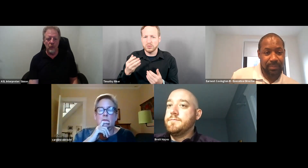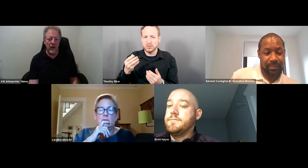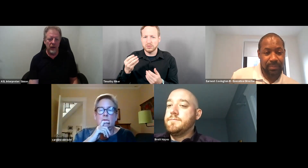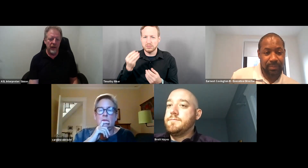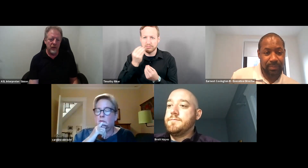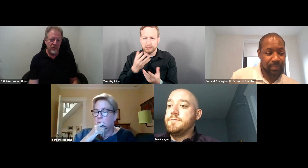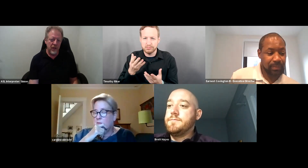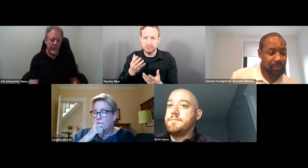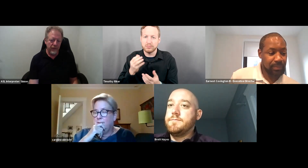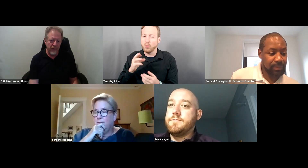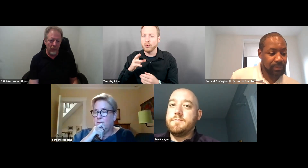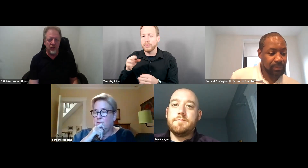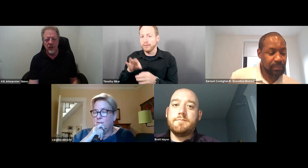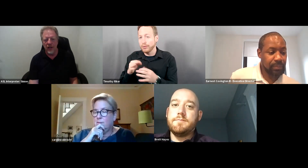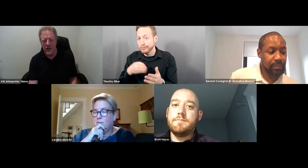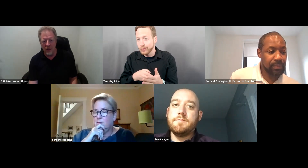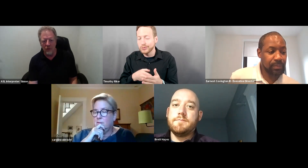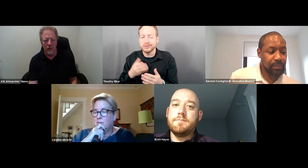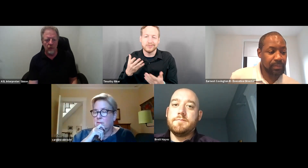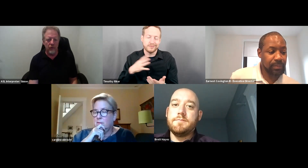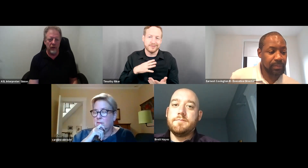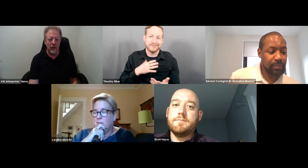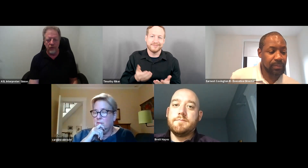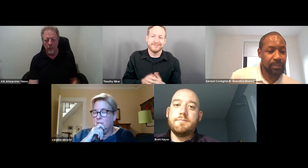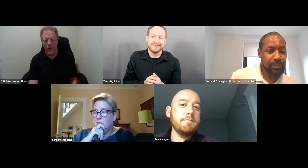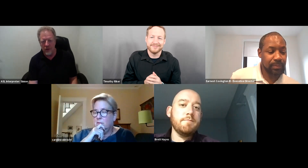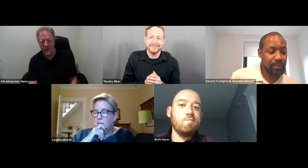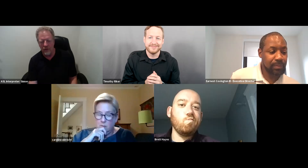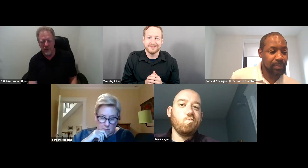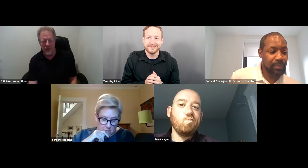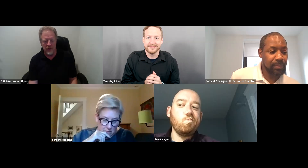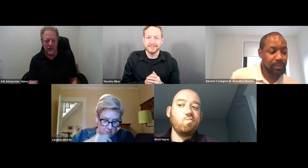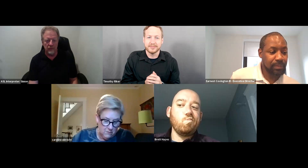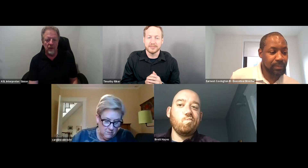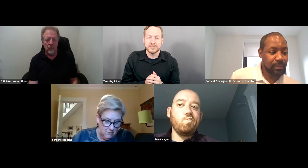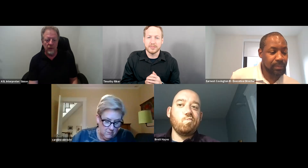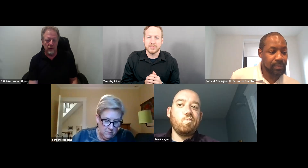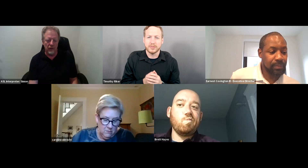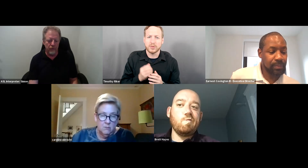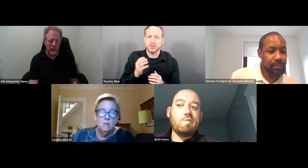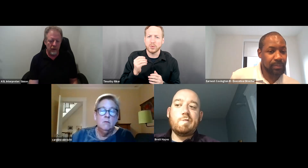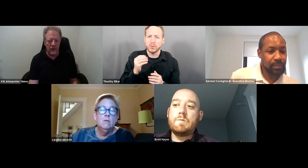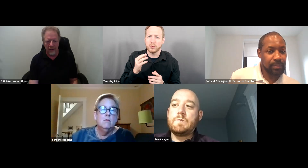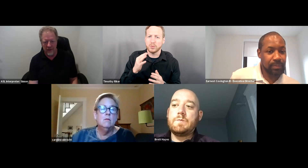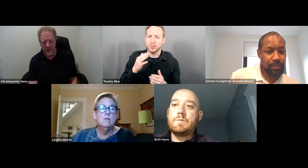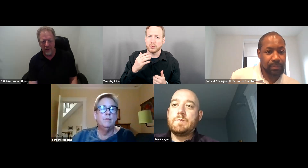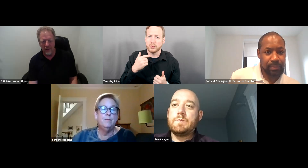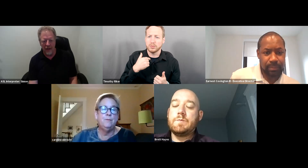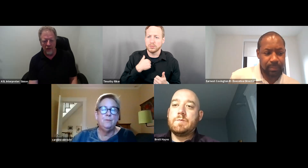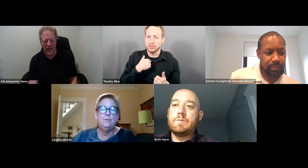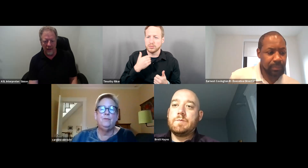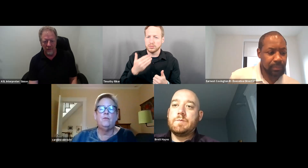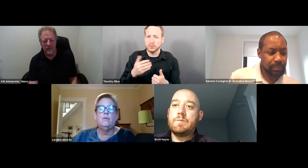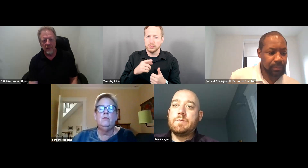If you need to step out from that one, just let us know, or if you're opposed to the vote, just let us know, whether you are for it or against If you it. need